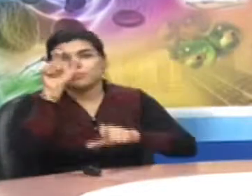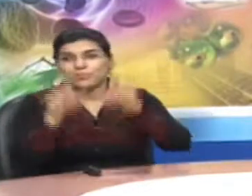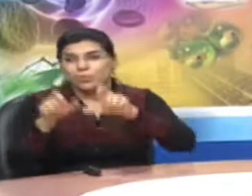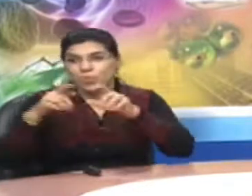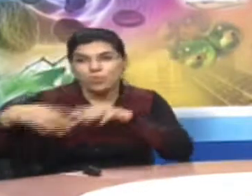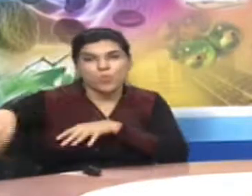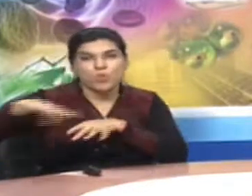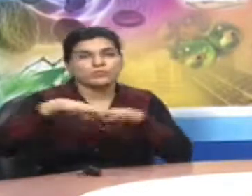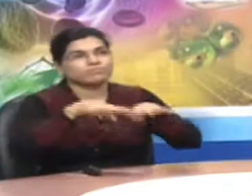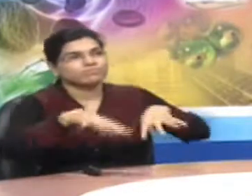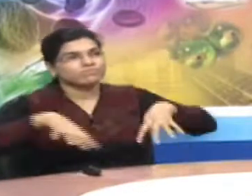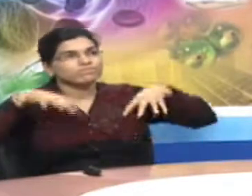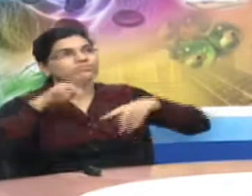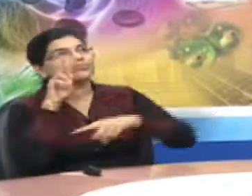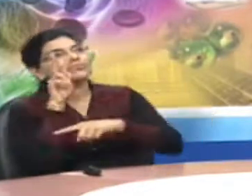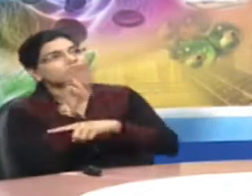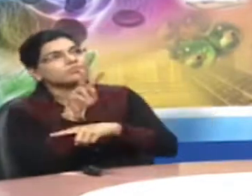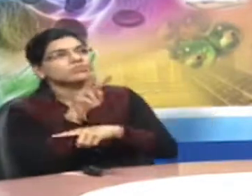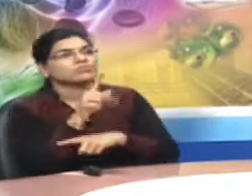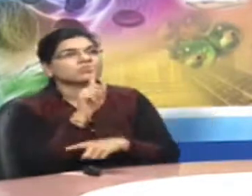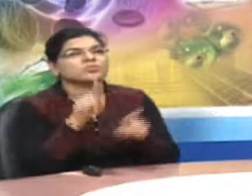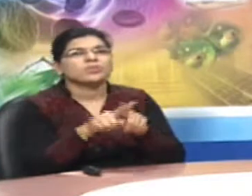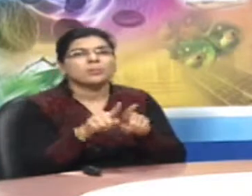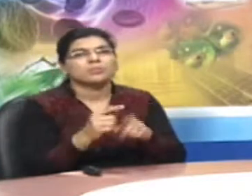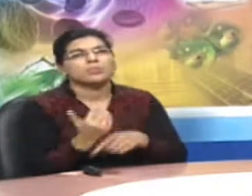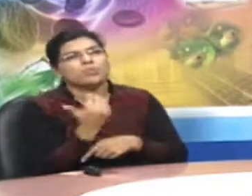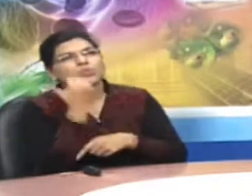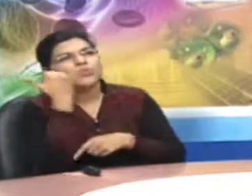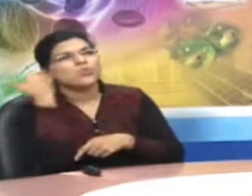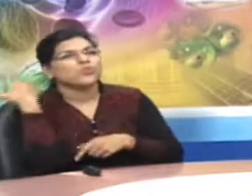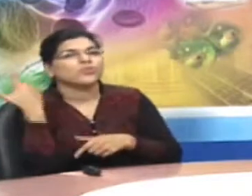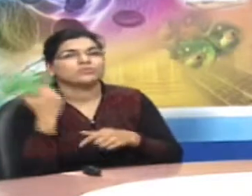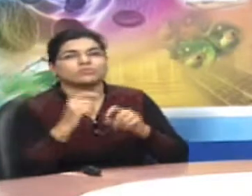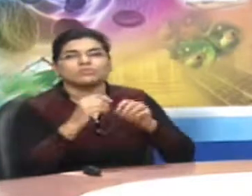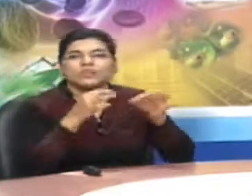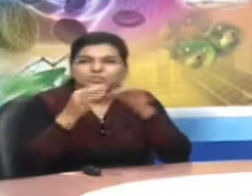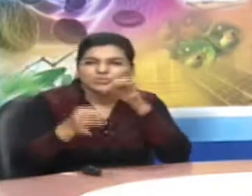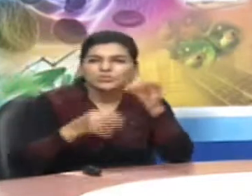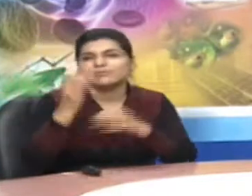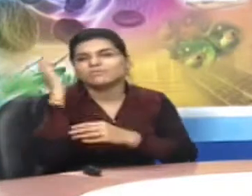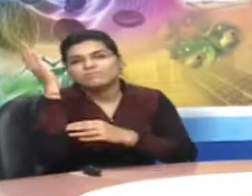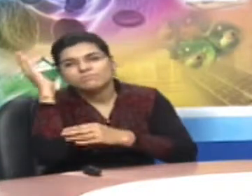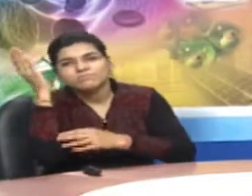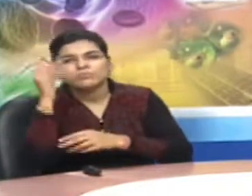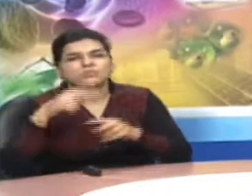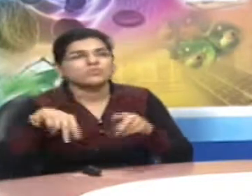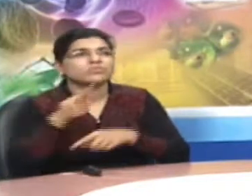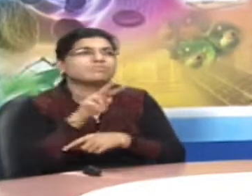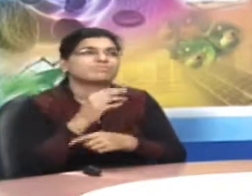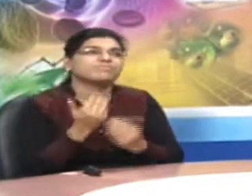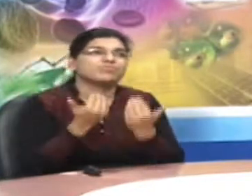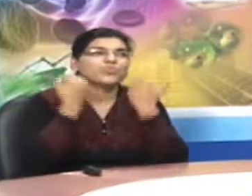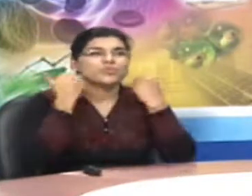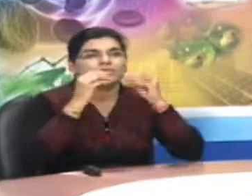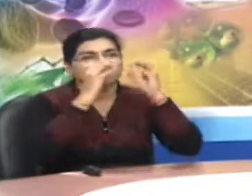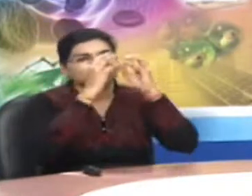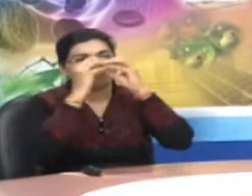slides to make it catchy and interesting so that the clients who are watching it don't get